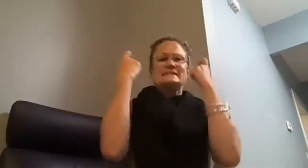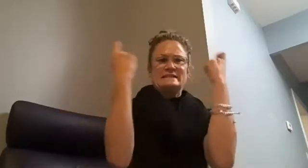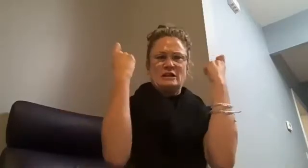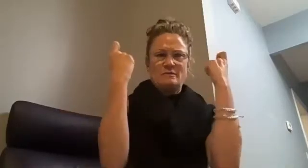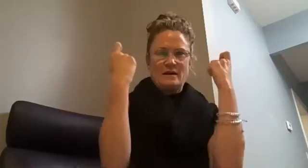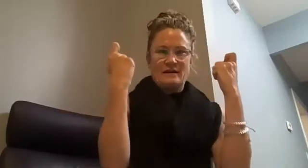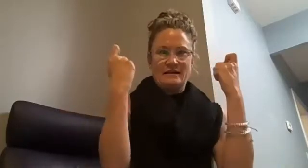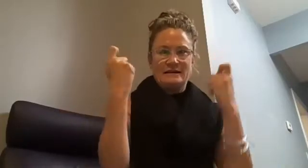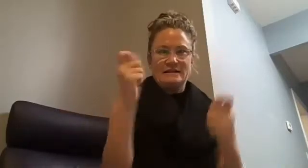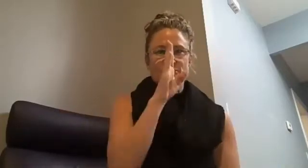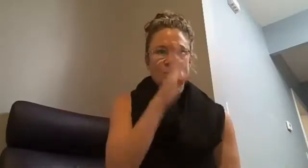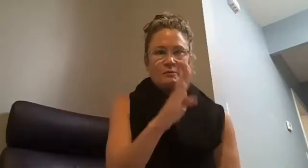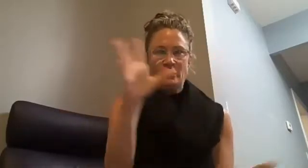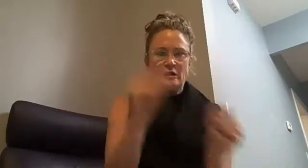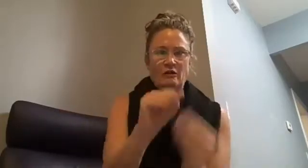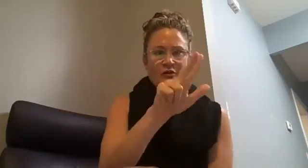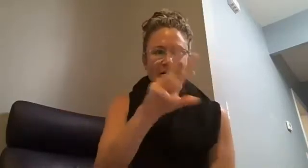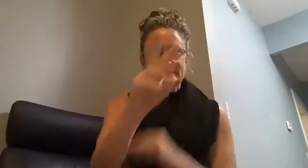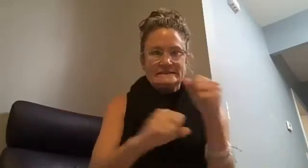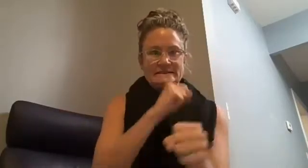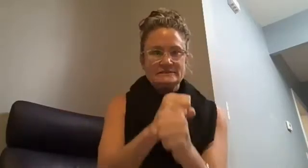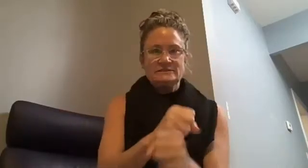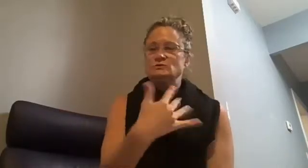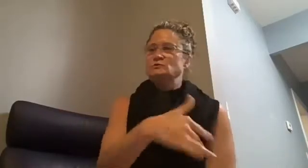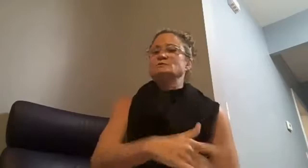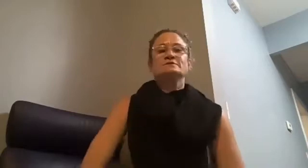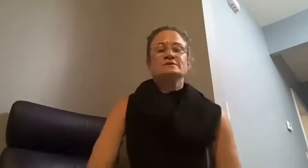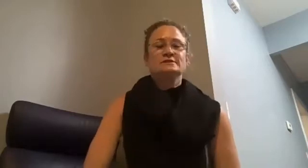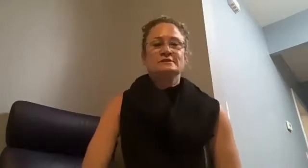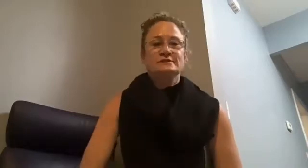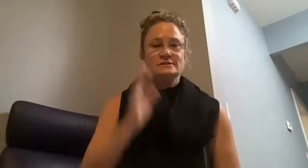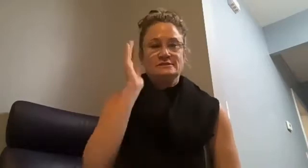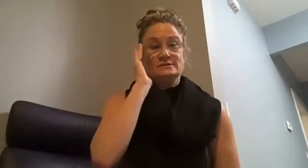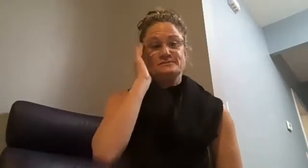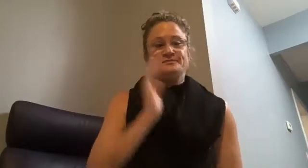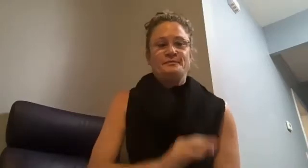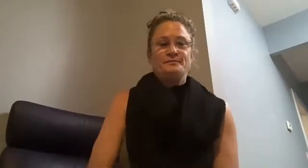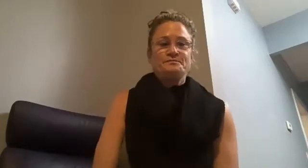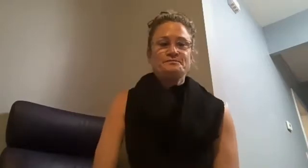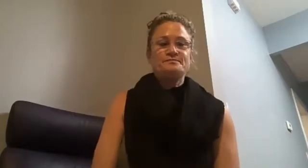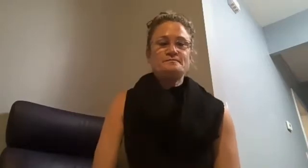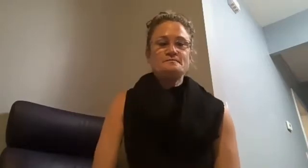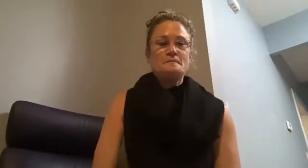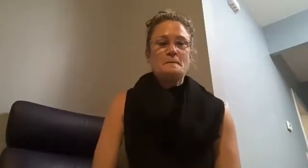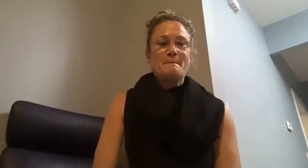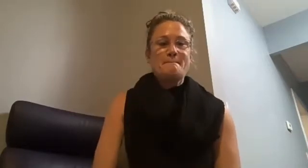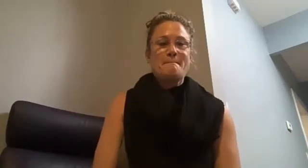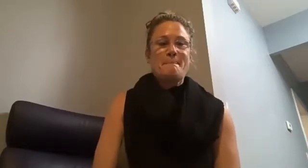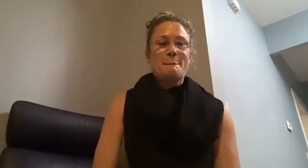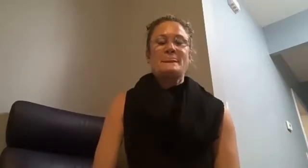sober or something like that. He's about 10 years more than me. But he's a dude where, when provided with other evidence, he's